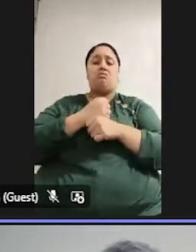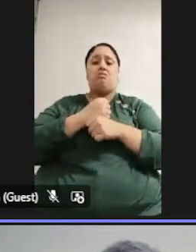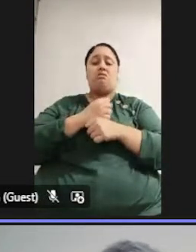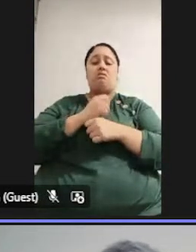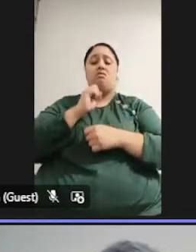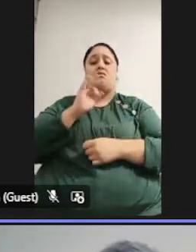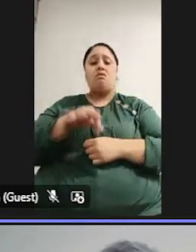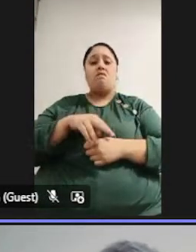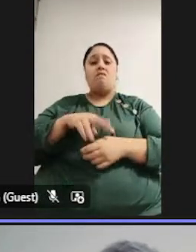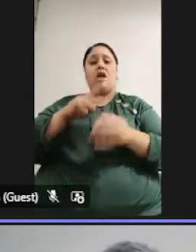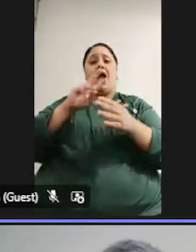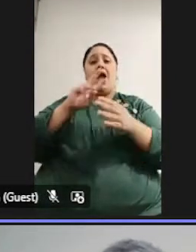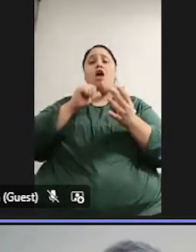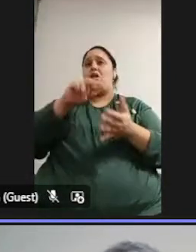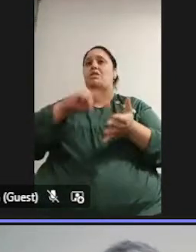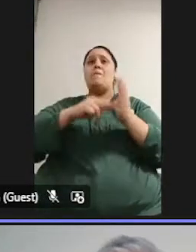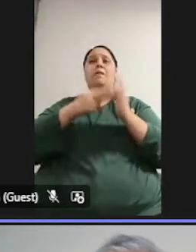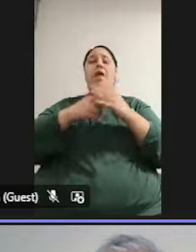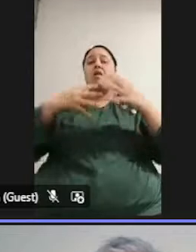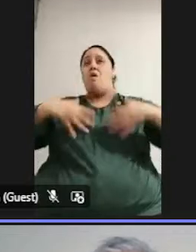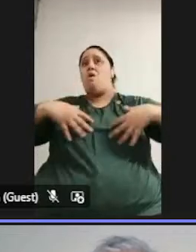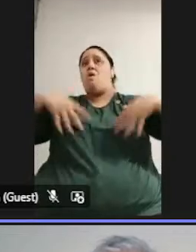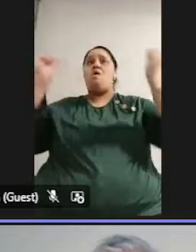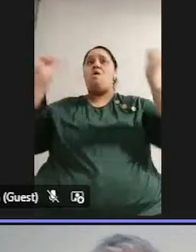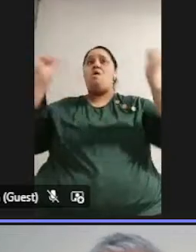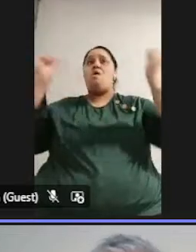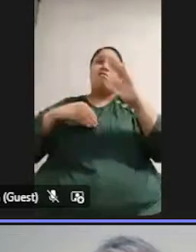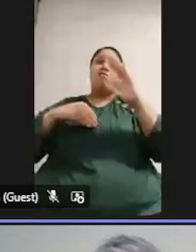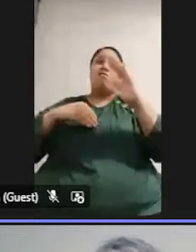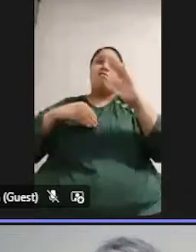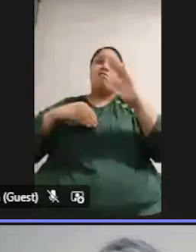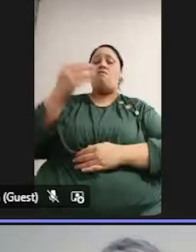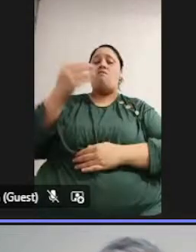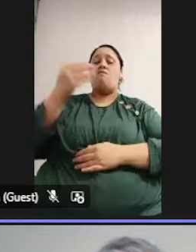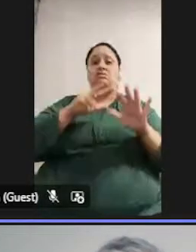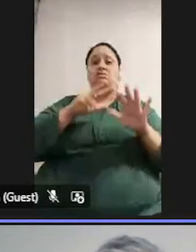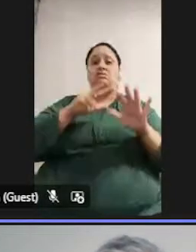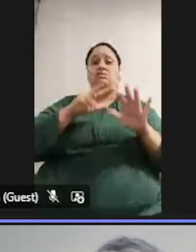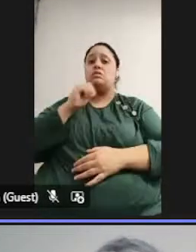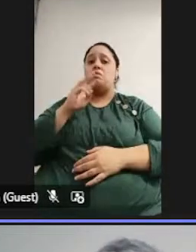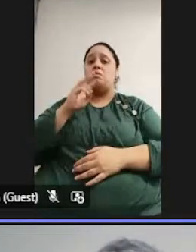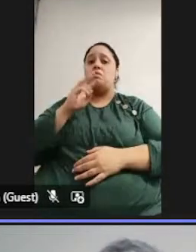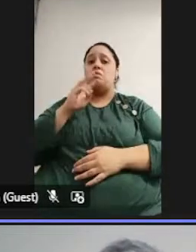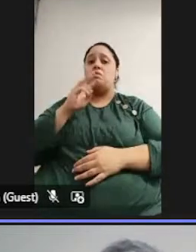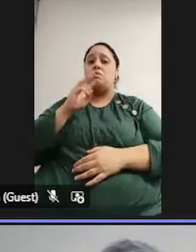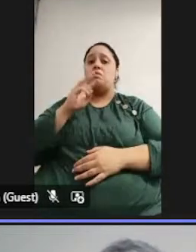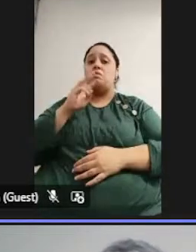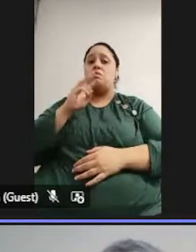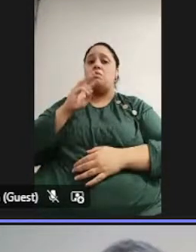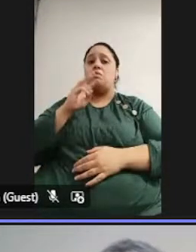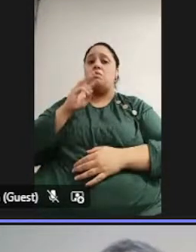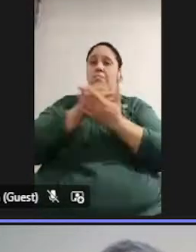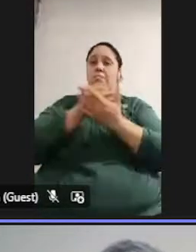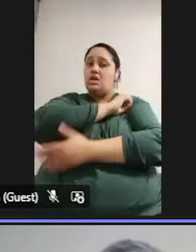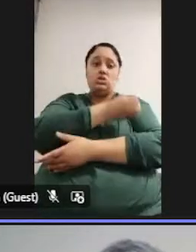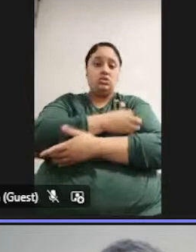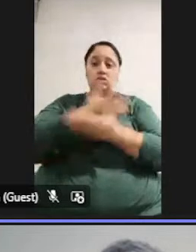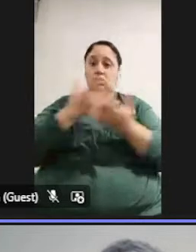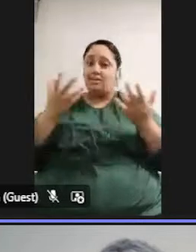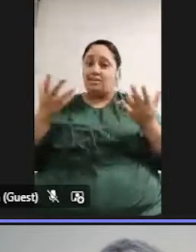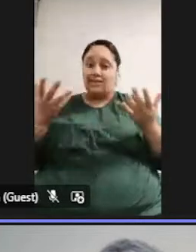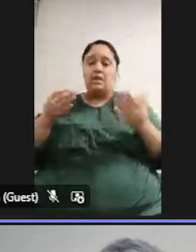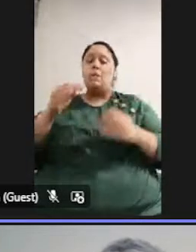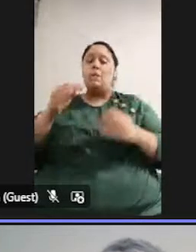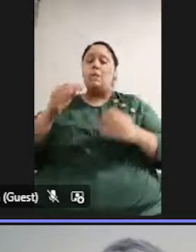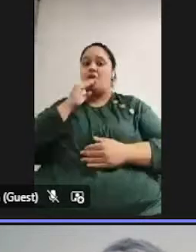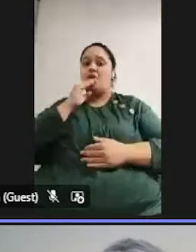above 15,000, closer to the 18,000 megawatt unavailability, then the stages of load shedding, in